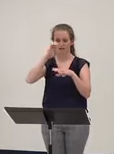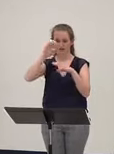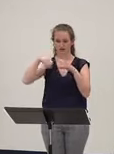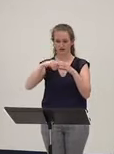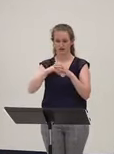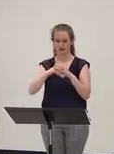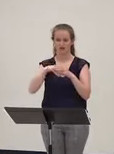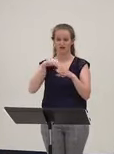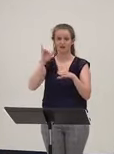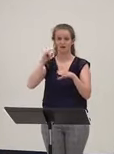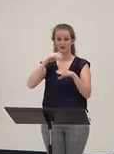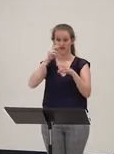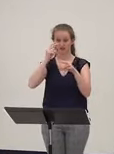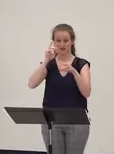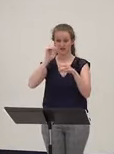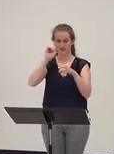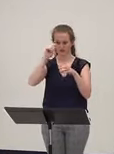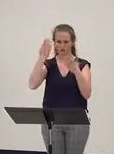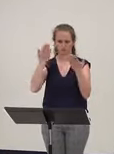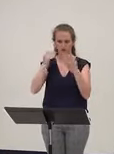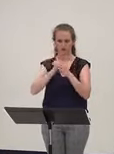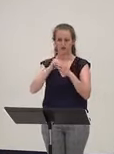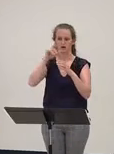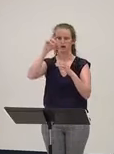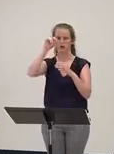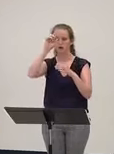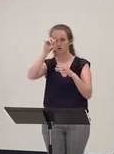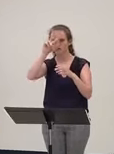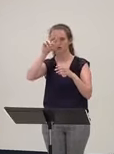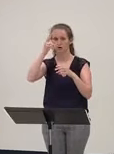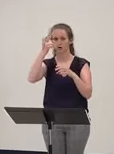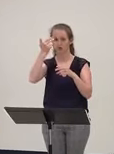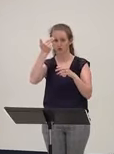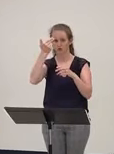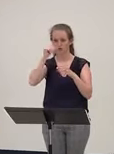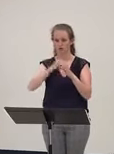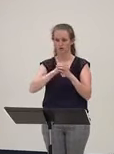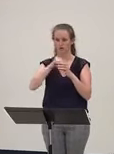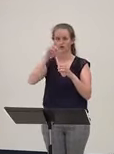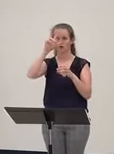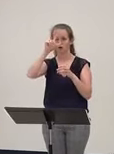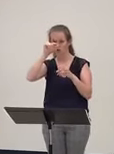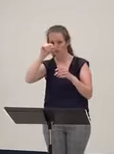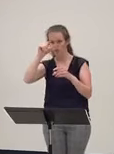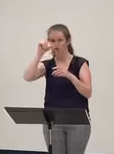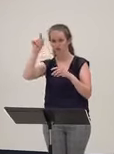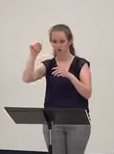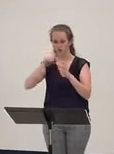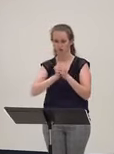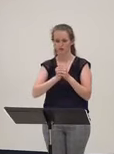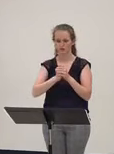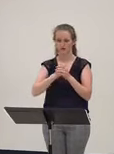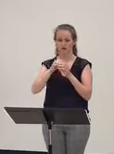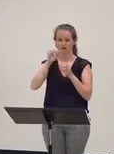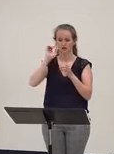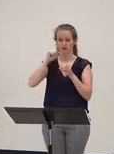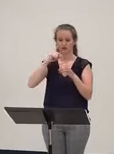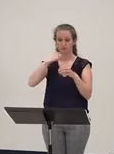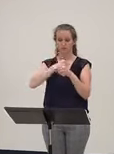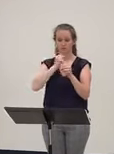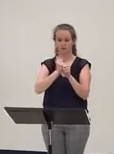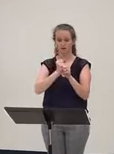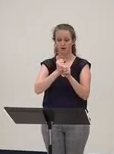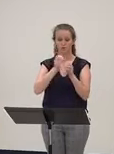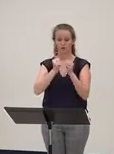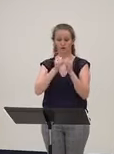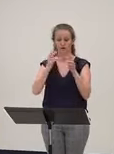filing deadline is November 13th, 2020. Claims can be made confidentially.